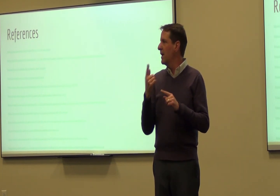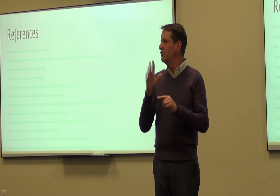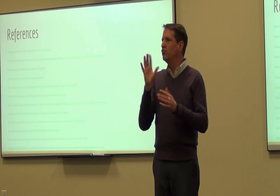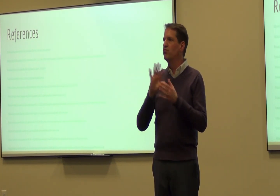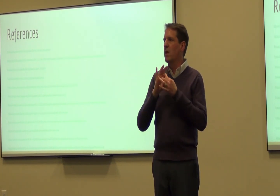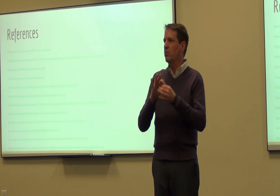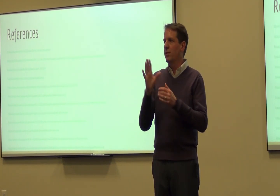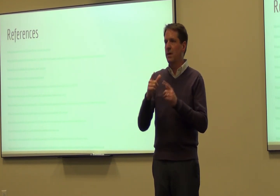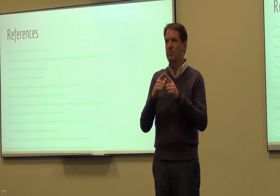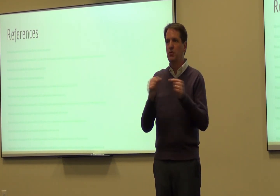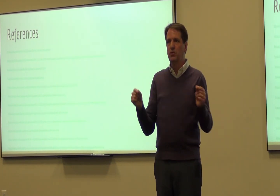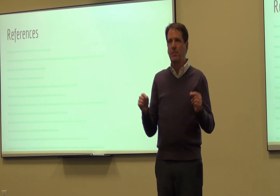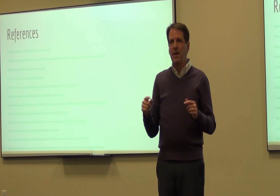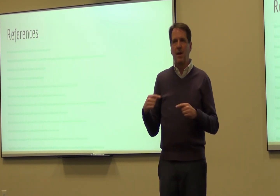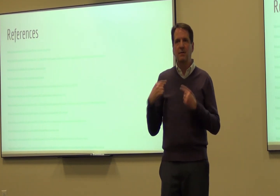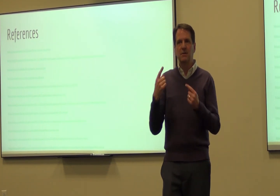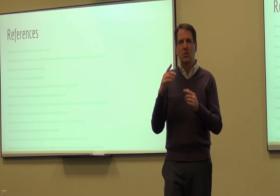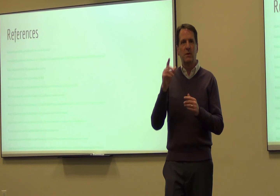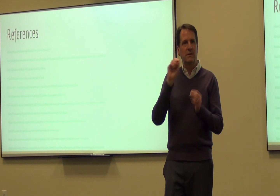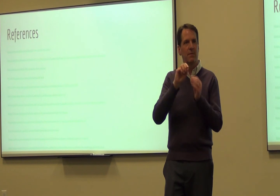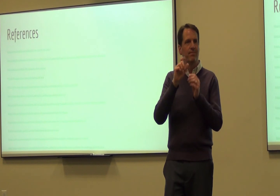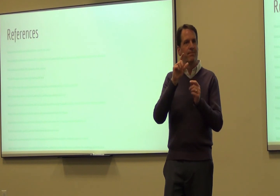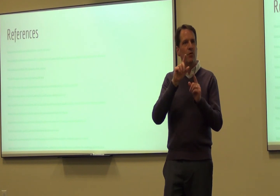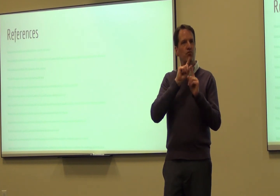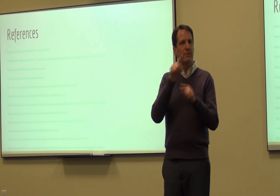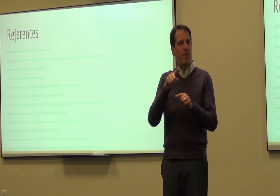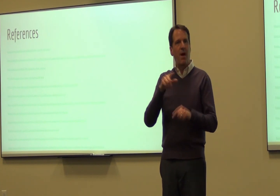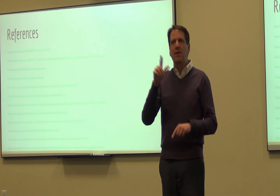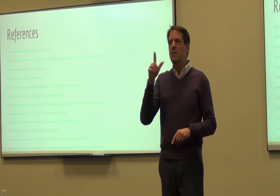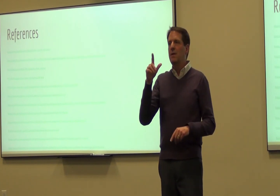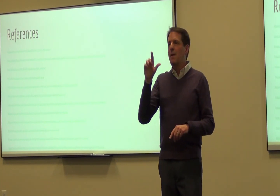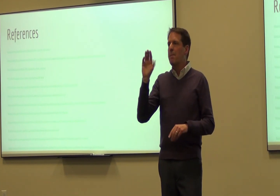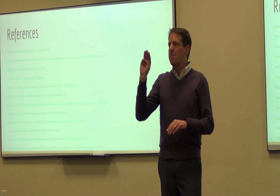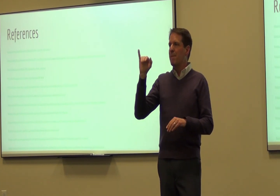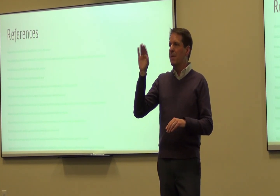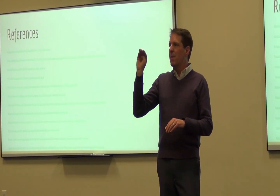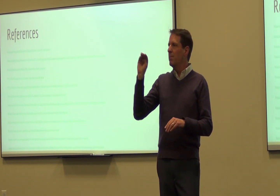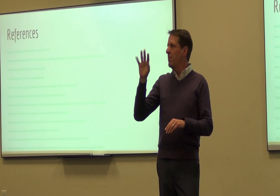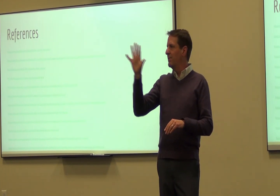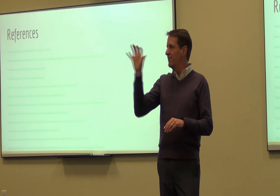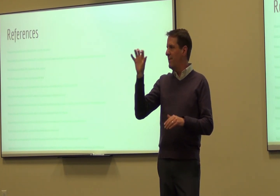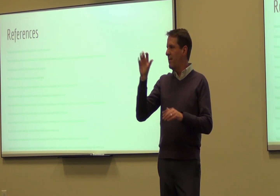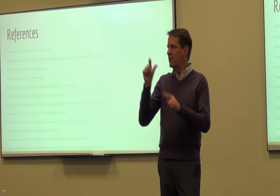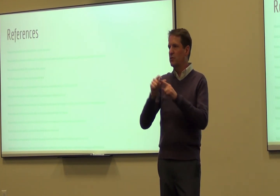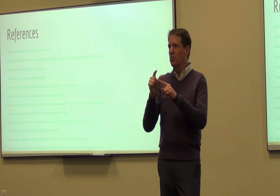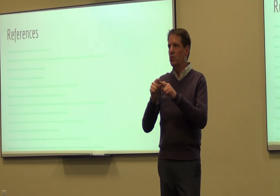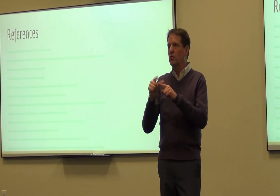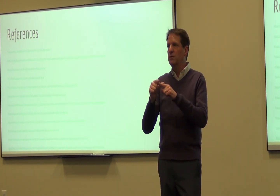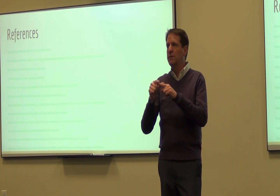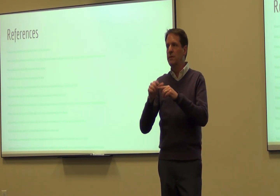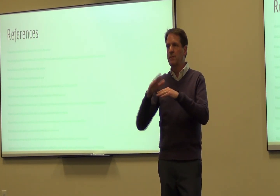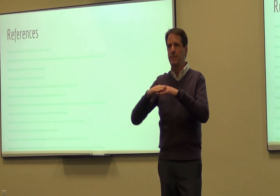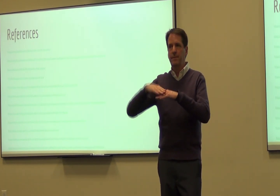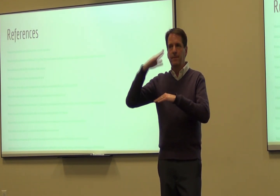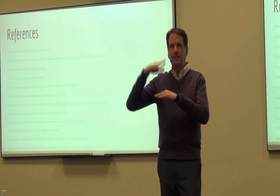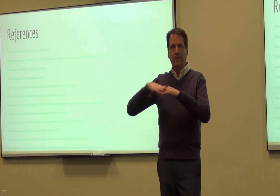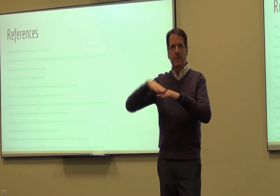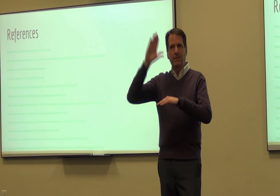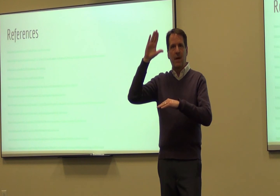about for the rest of class, and so you'll send a response. It's a minimum of 500